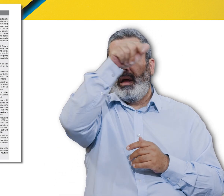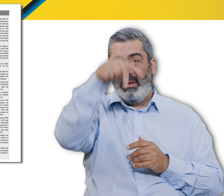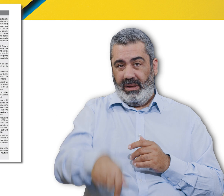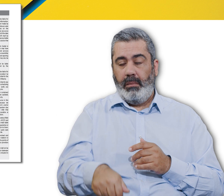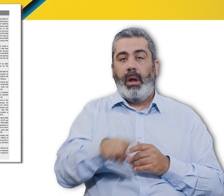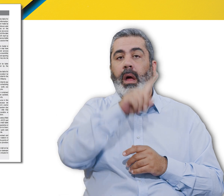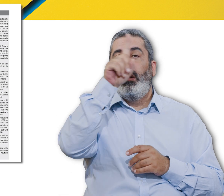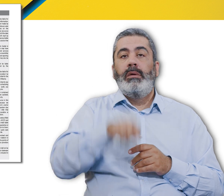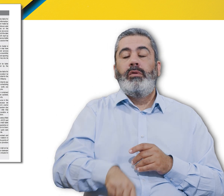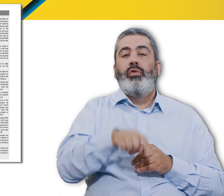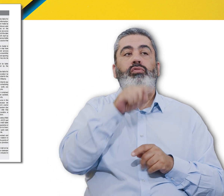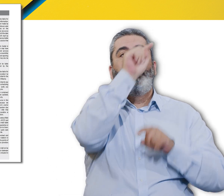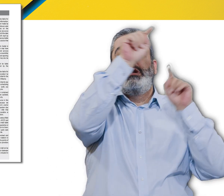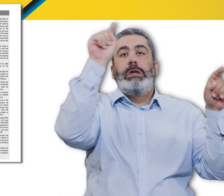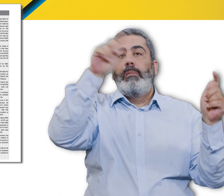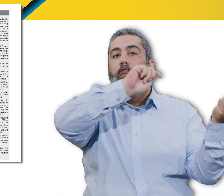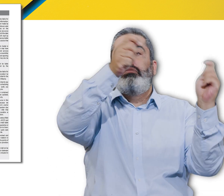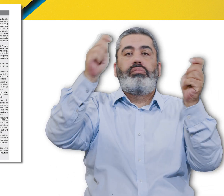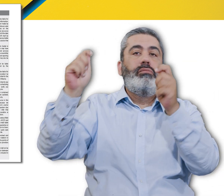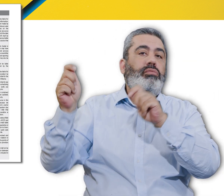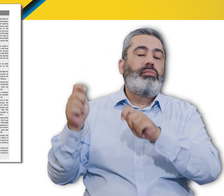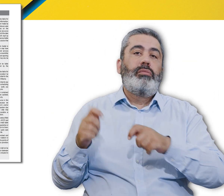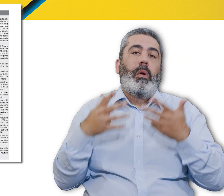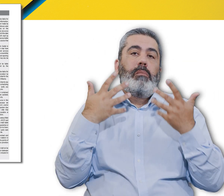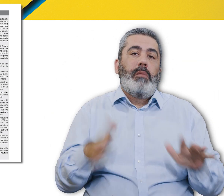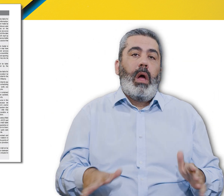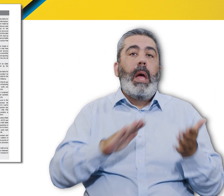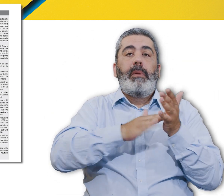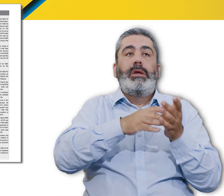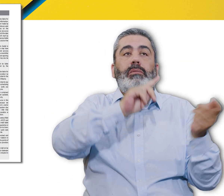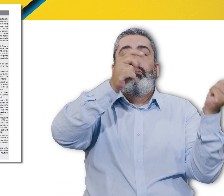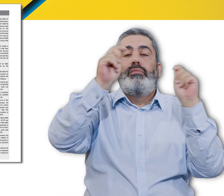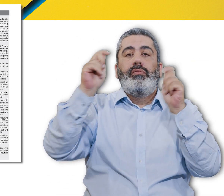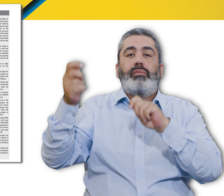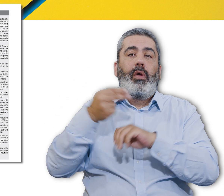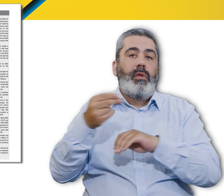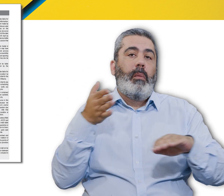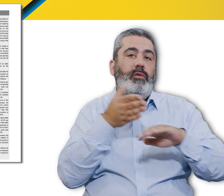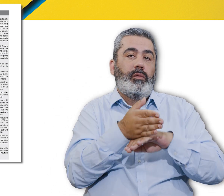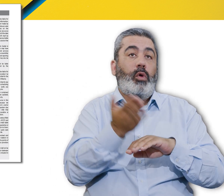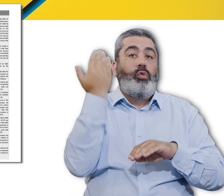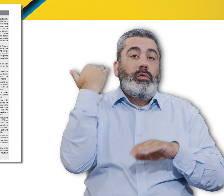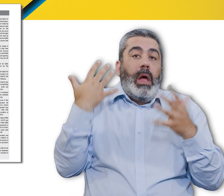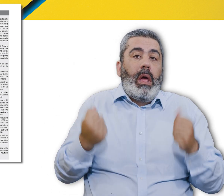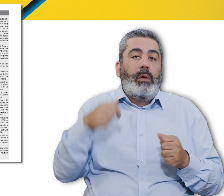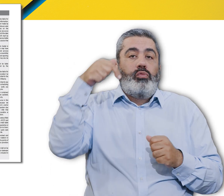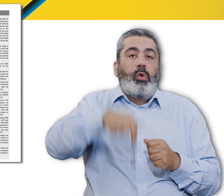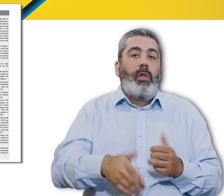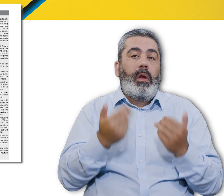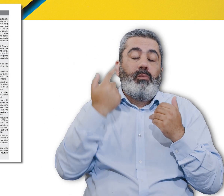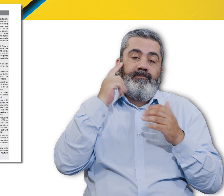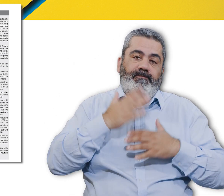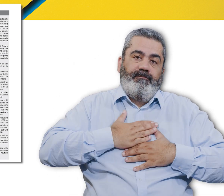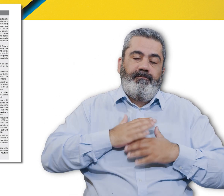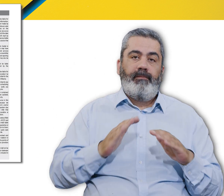day, certain providers may have modified the venues and services offered as regards their accessibility to disabled visitors, and their